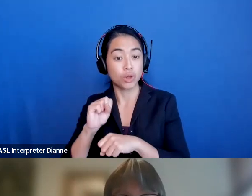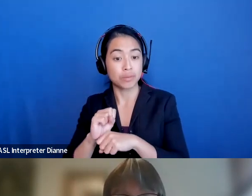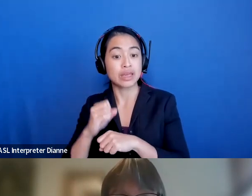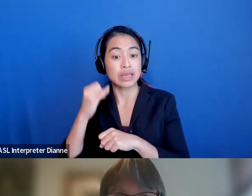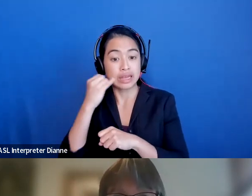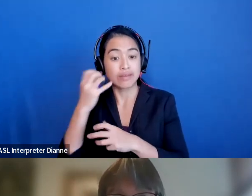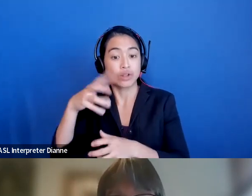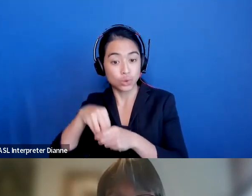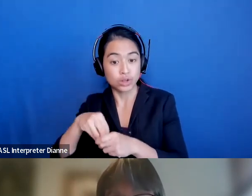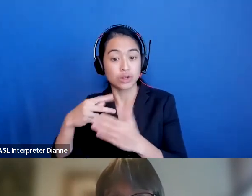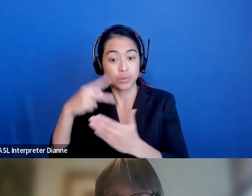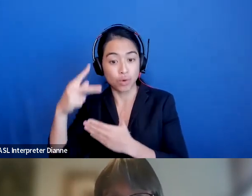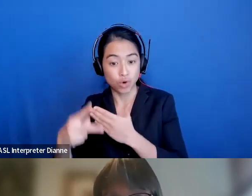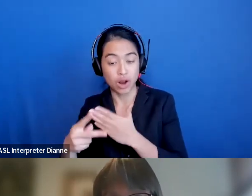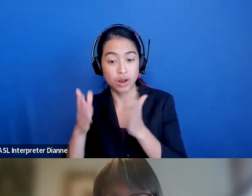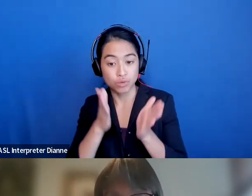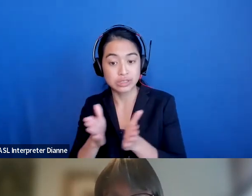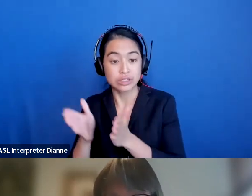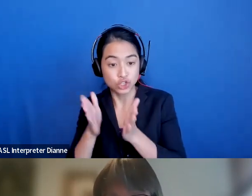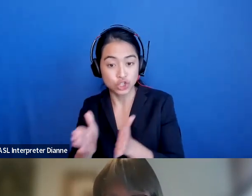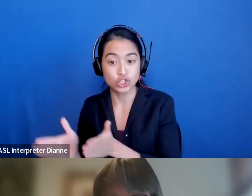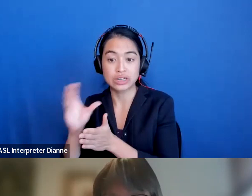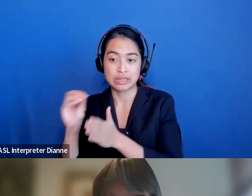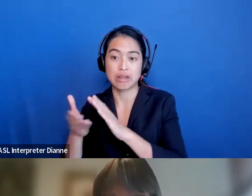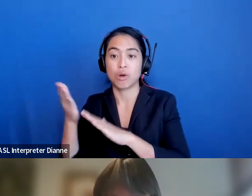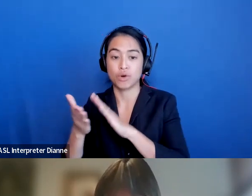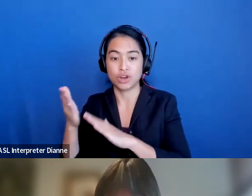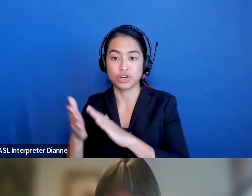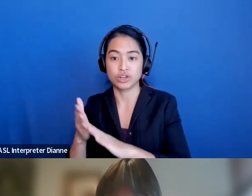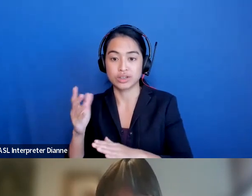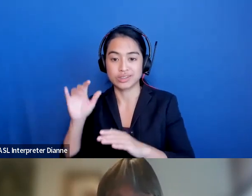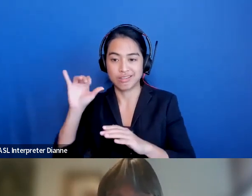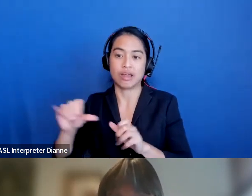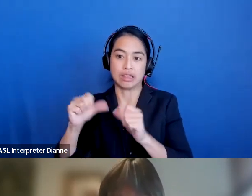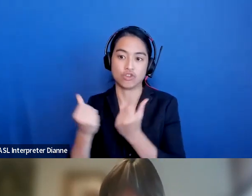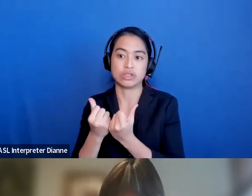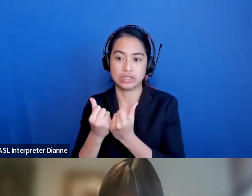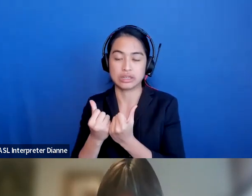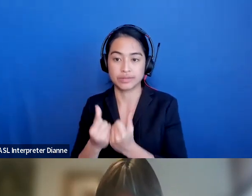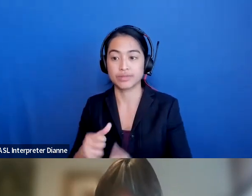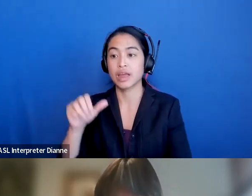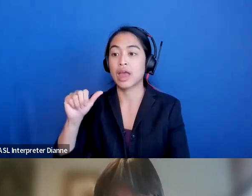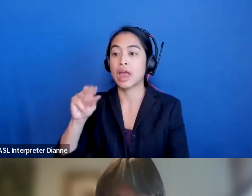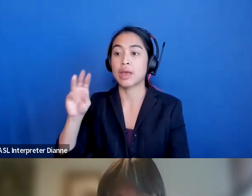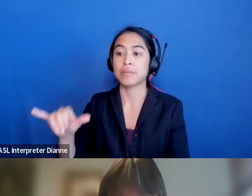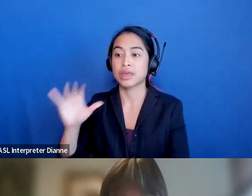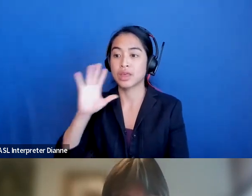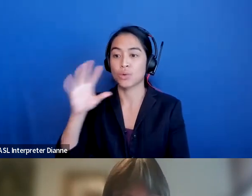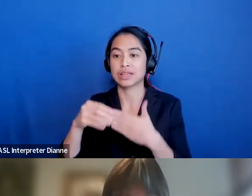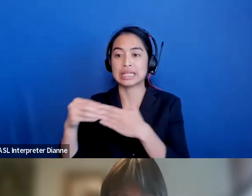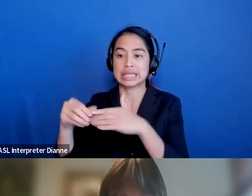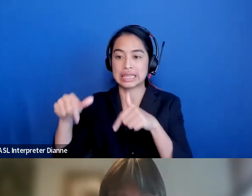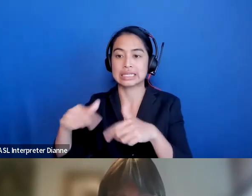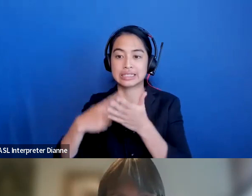it's integrated into your program procedures and operations at the agency. And Amy is going to lead us in that discussion.